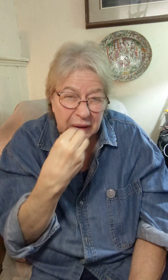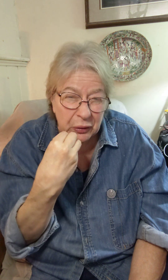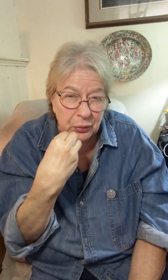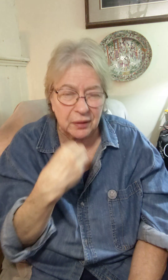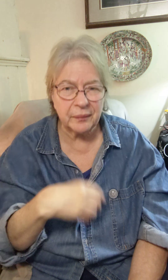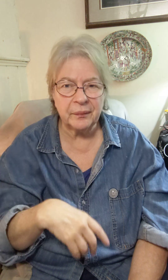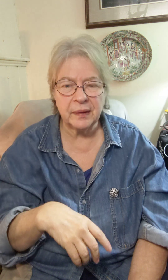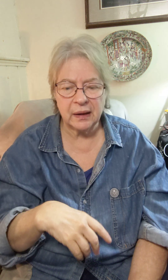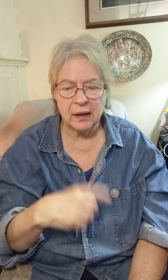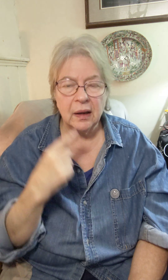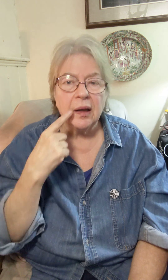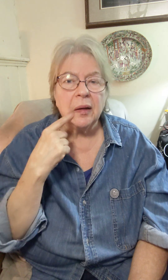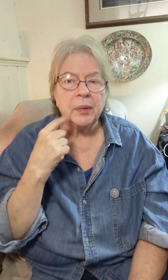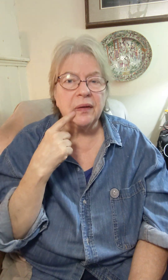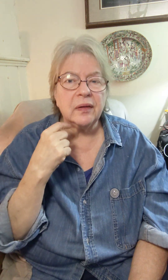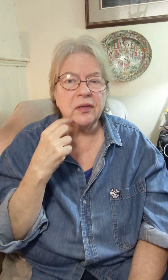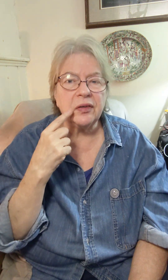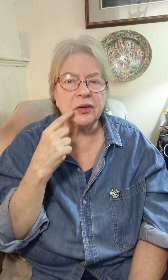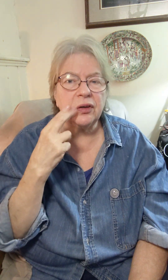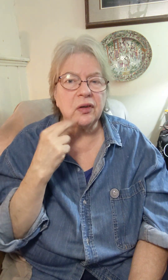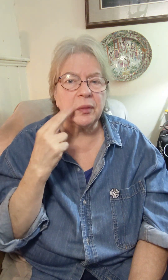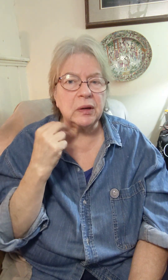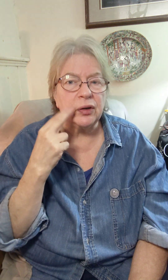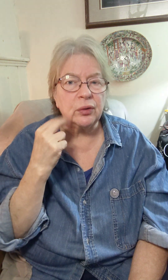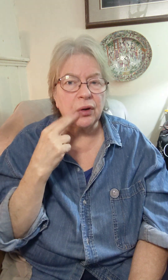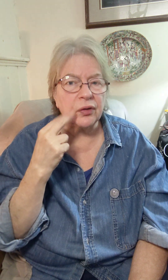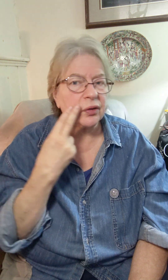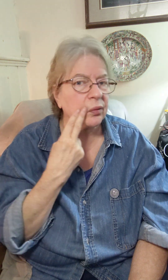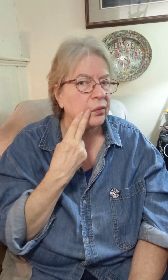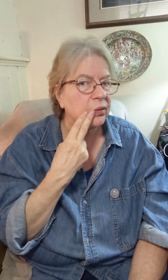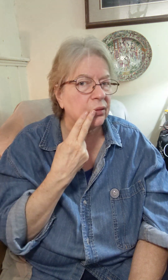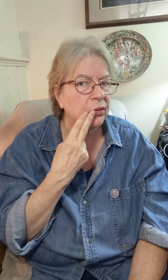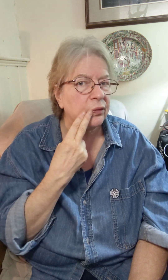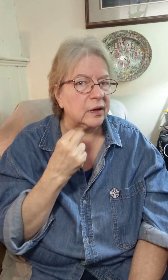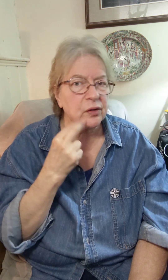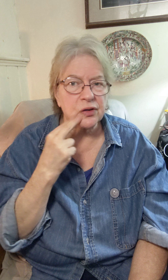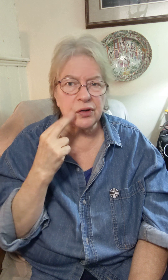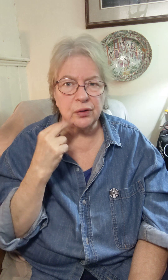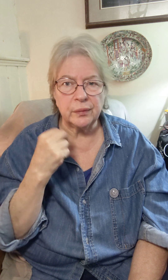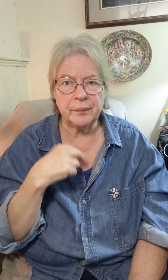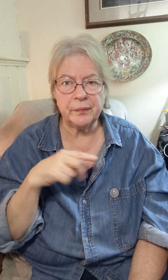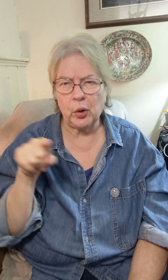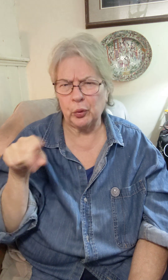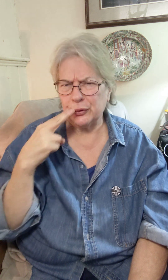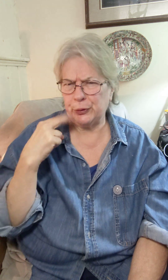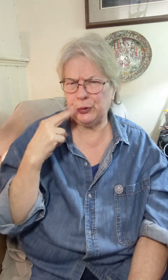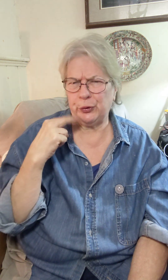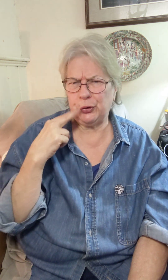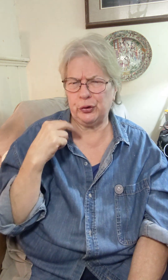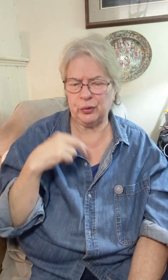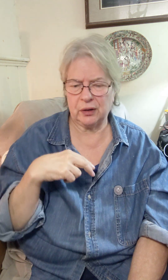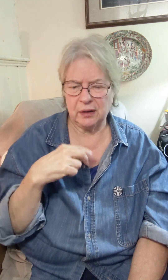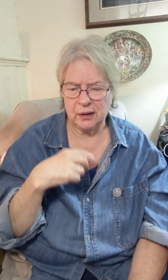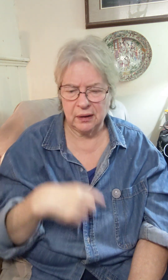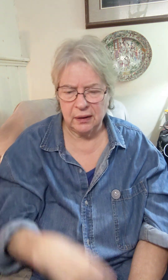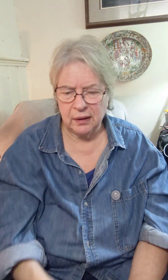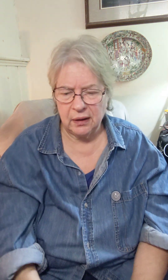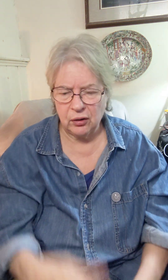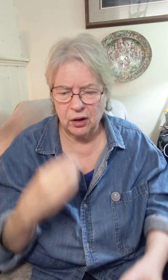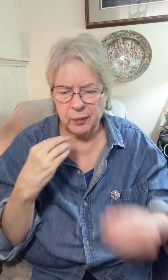cute. But this can be cute also. Two fingers, cute, cute. All comes